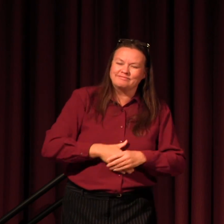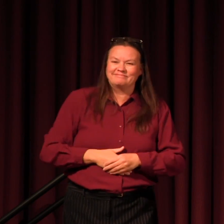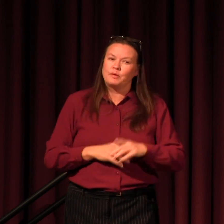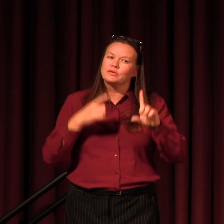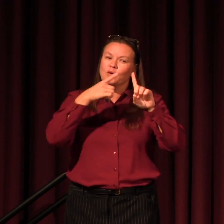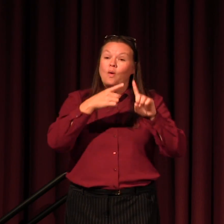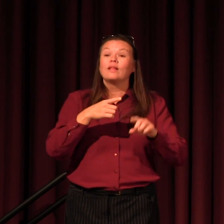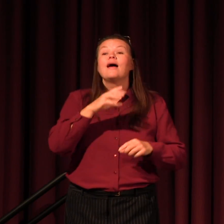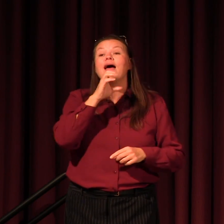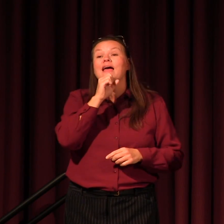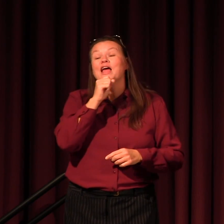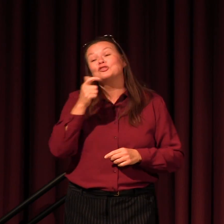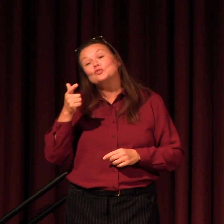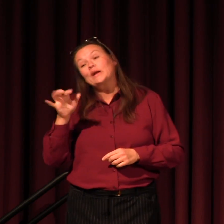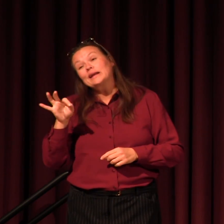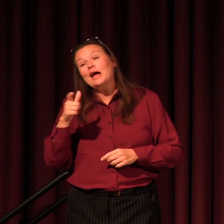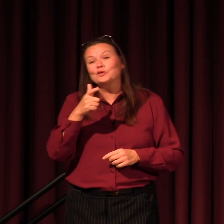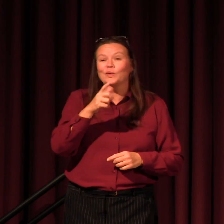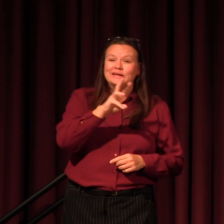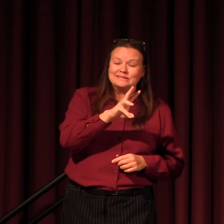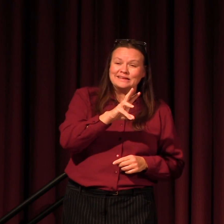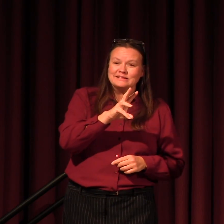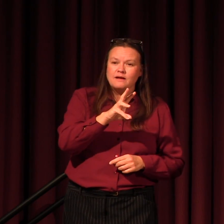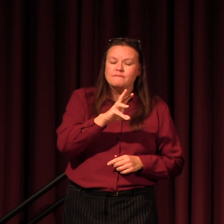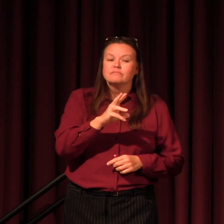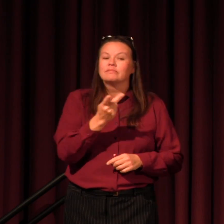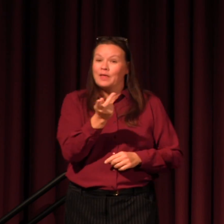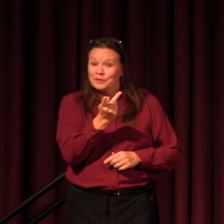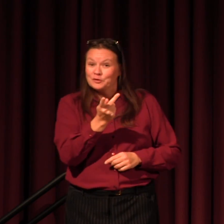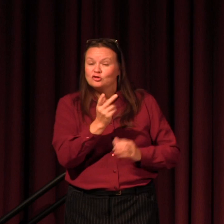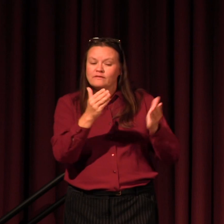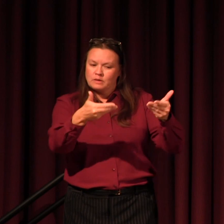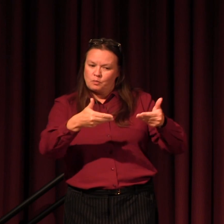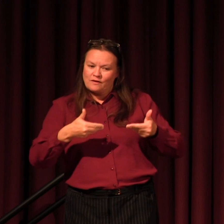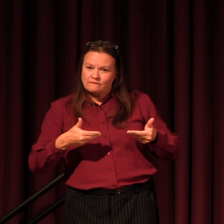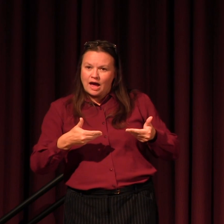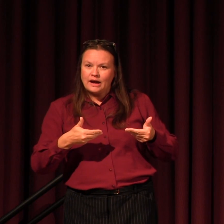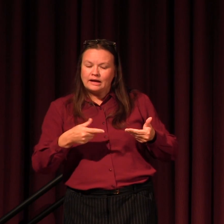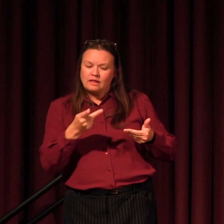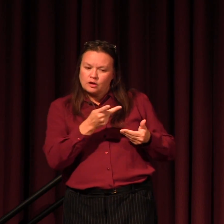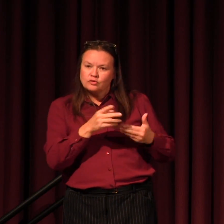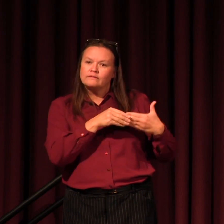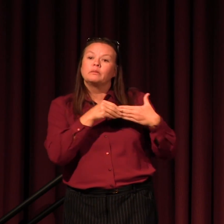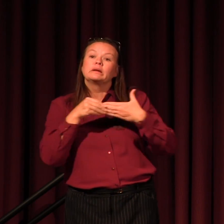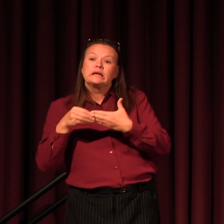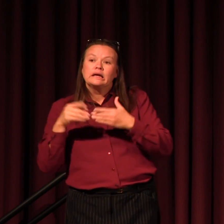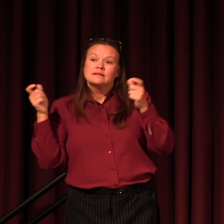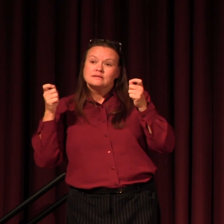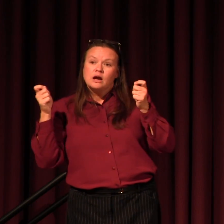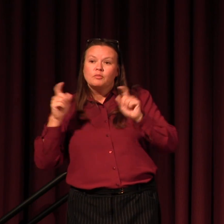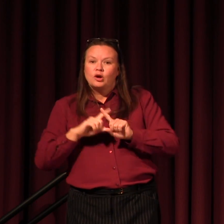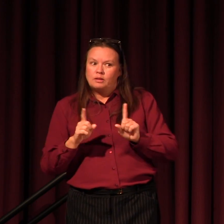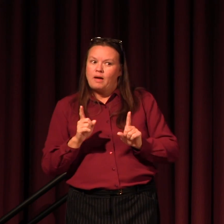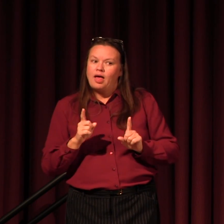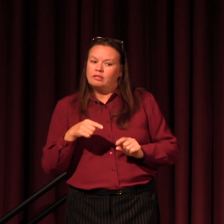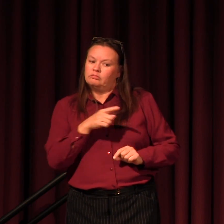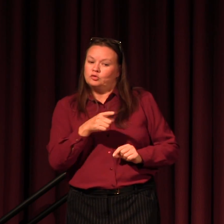We're 29 and 26 now, who we invited to lead the ceremony, but really we told them they had to do it.